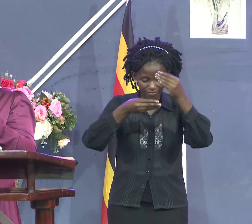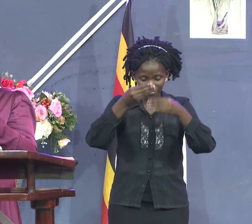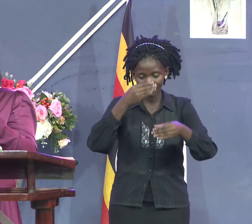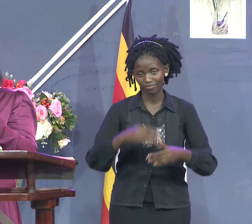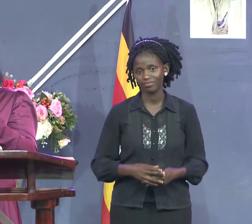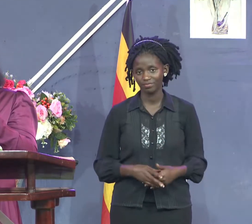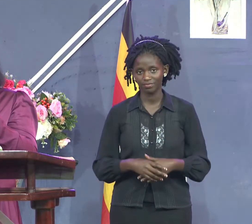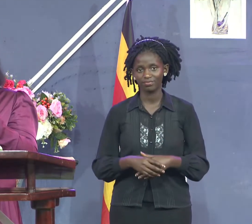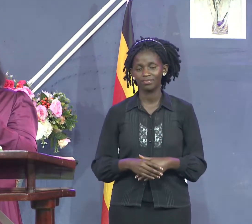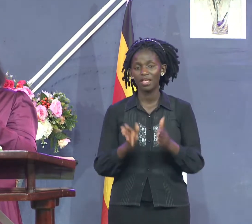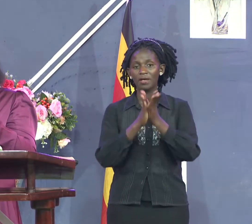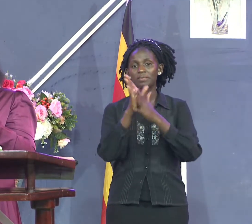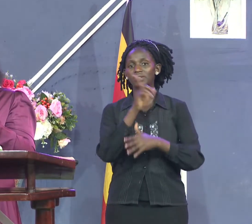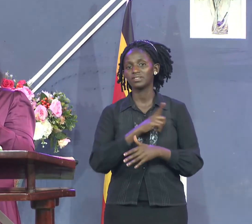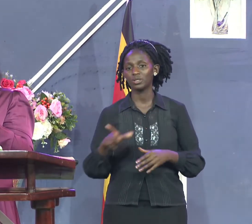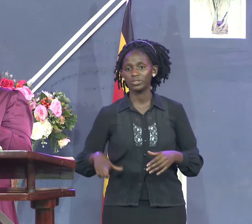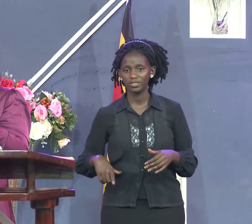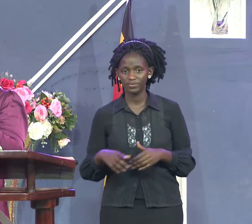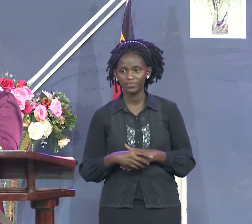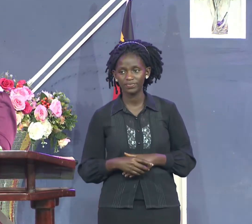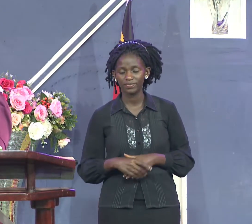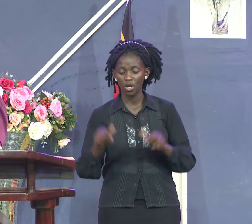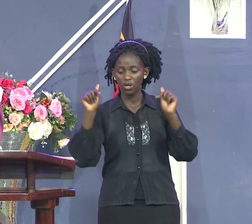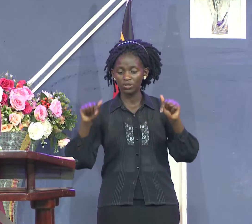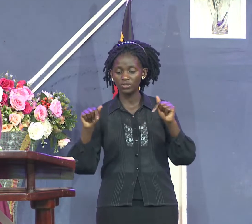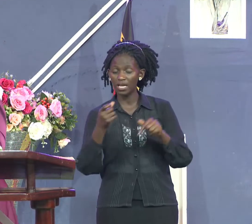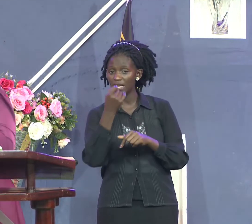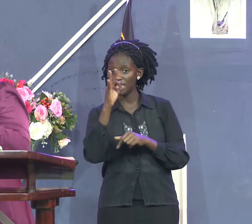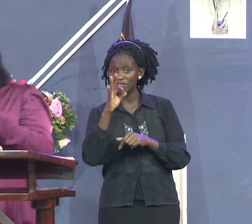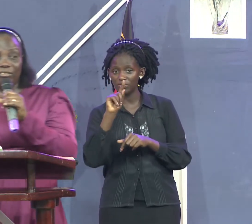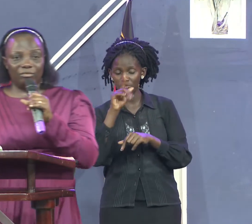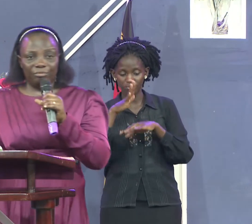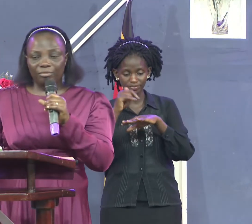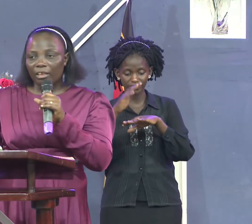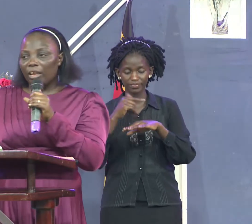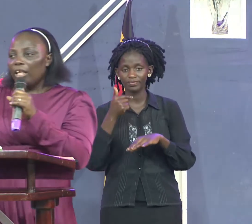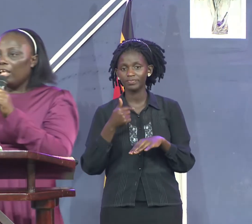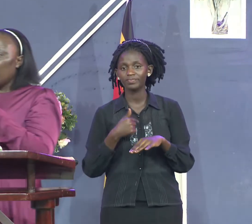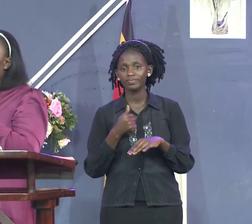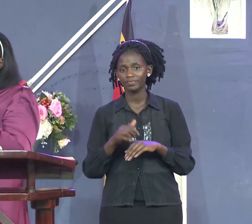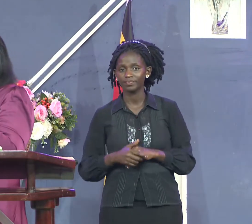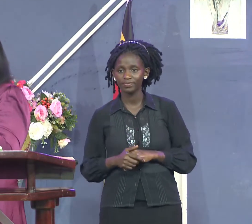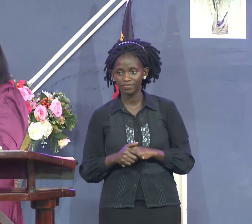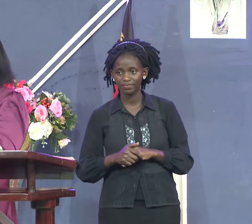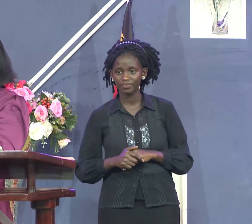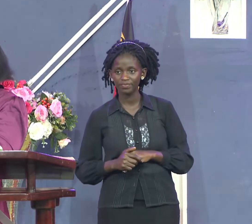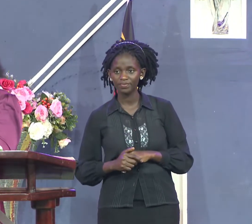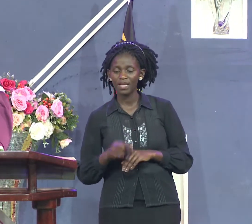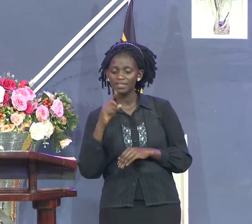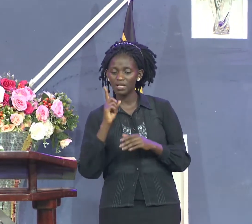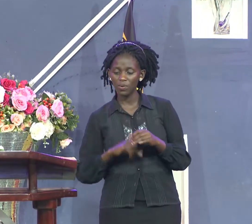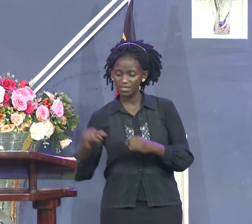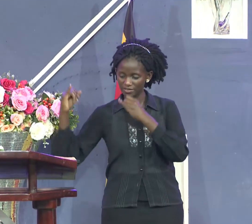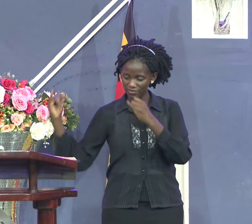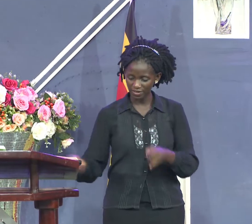get to know them. Nkama yebazwe. Praise the Lord. Olwaleero singo mpise. If you're to invite me today,